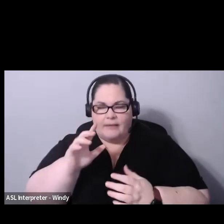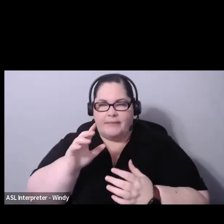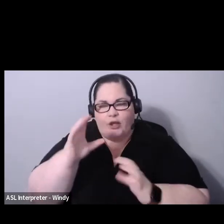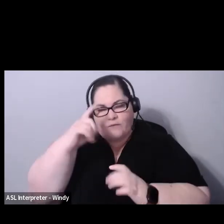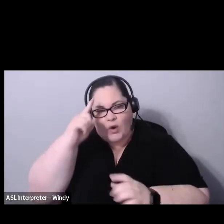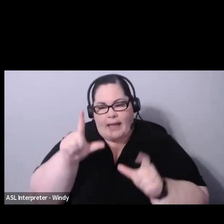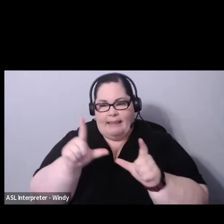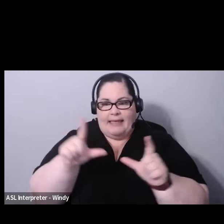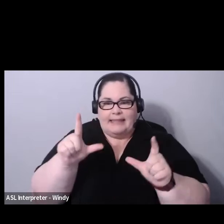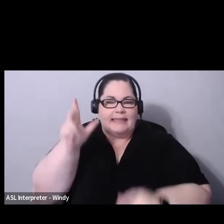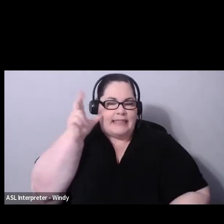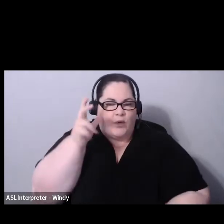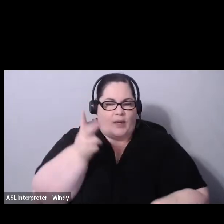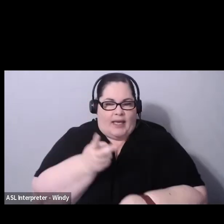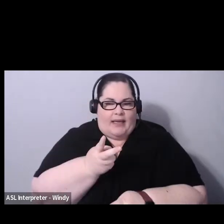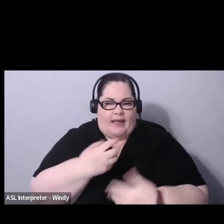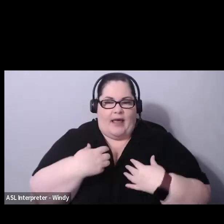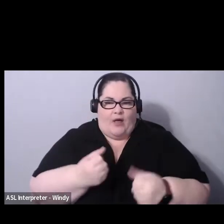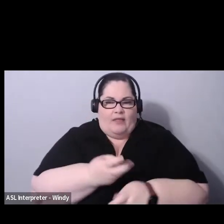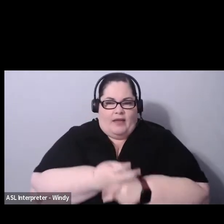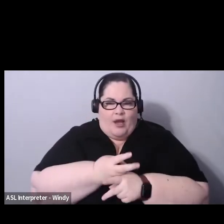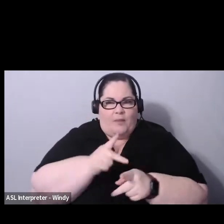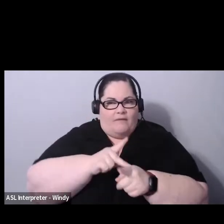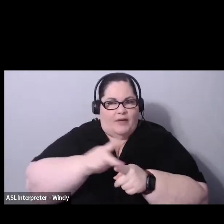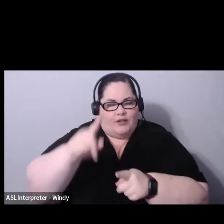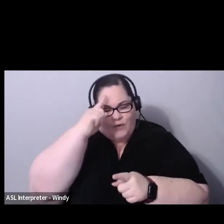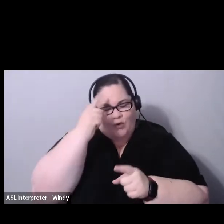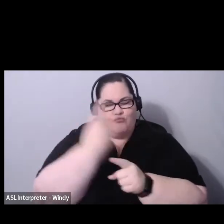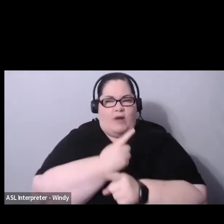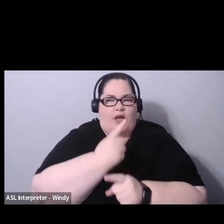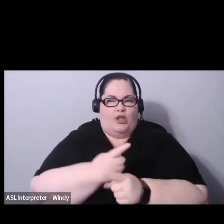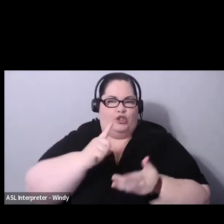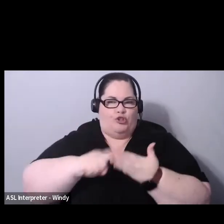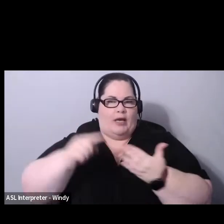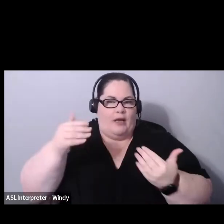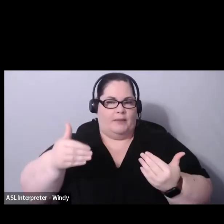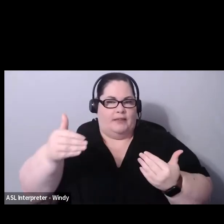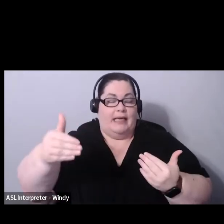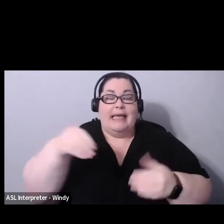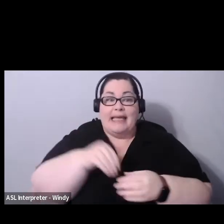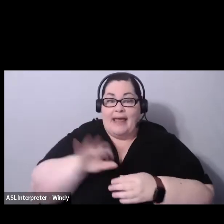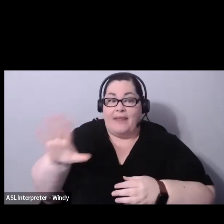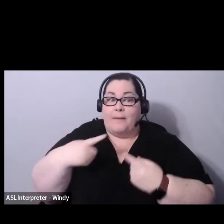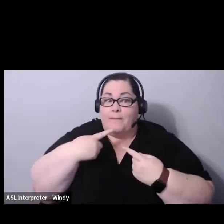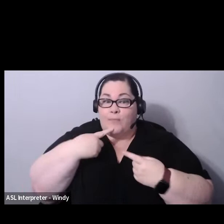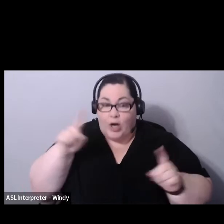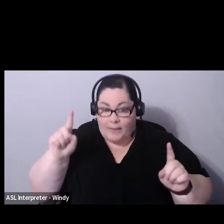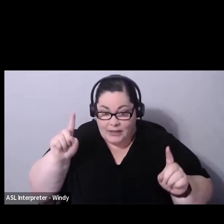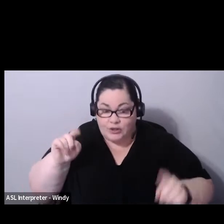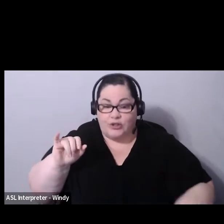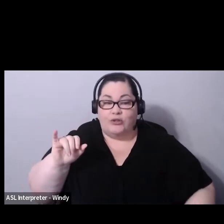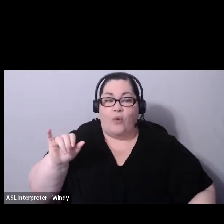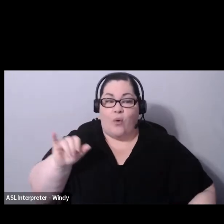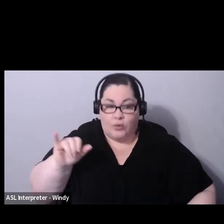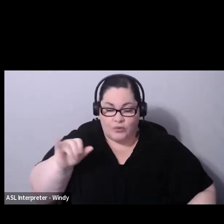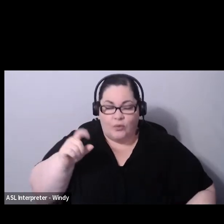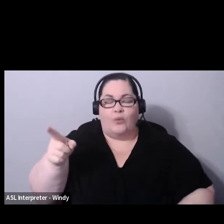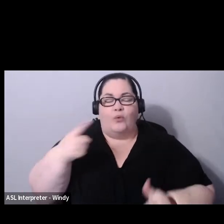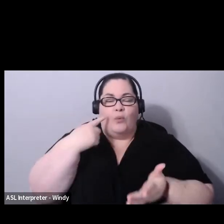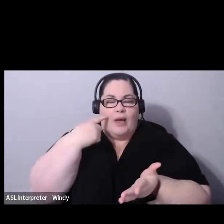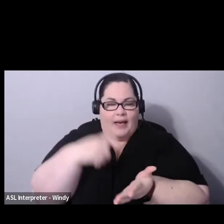professionals for a regular hearing check. In this proclamation, she also